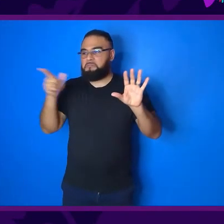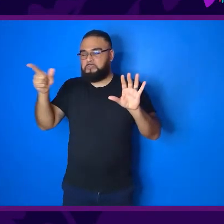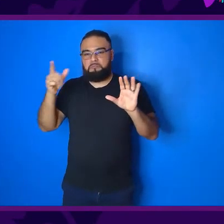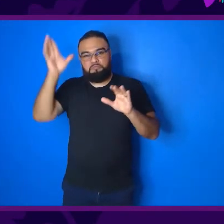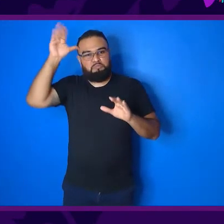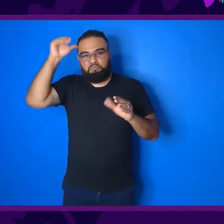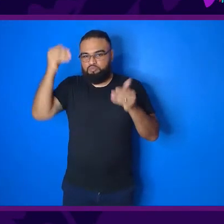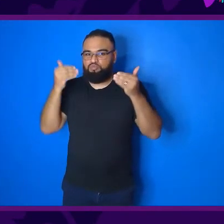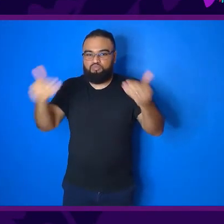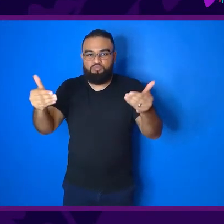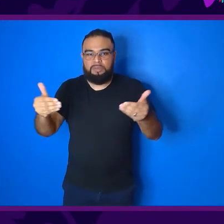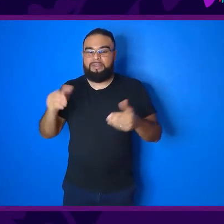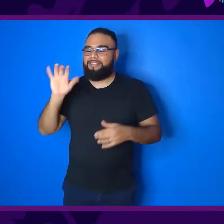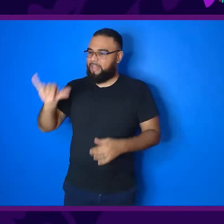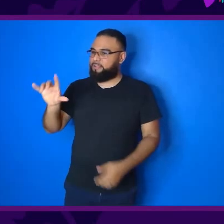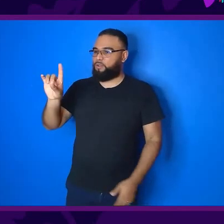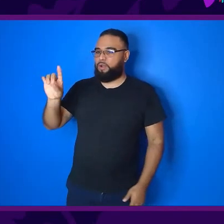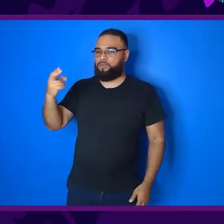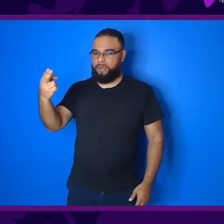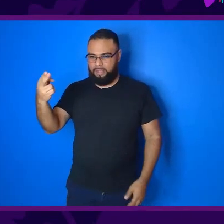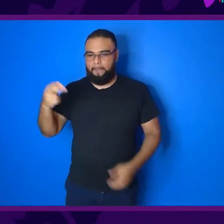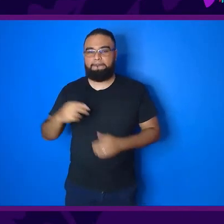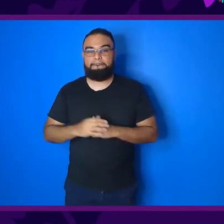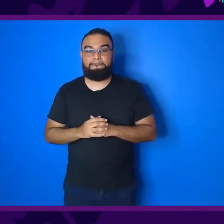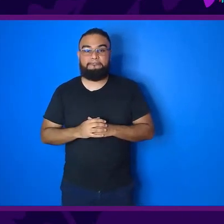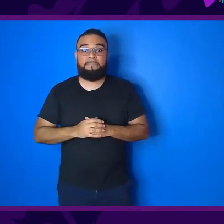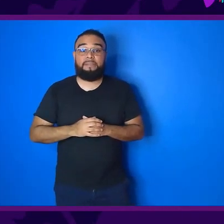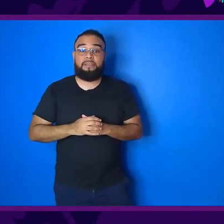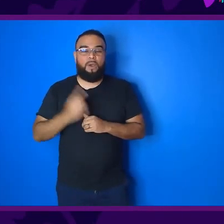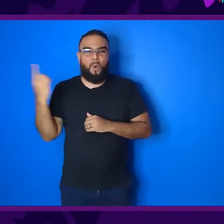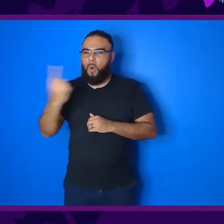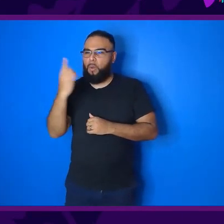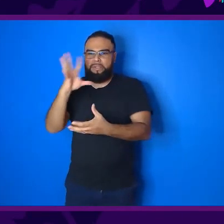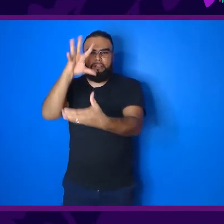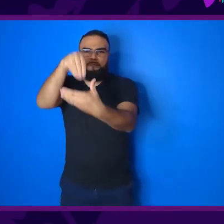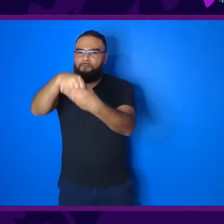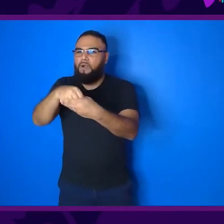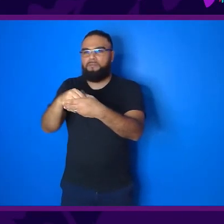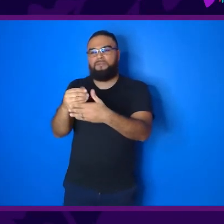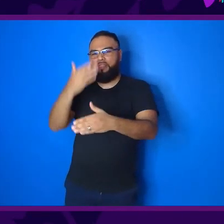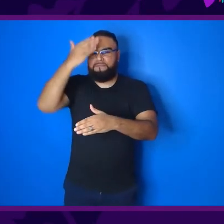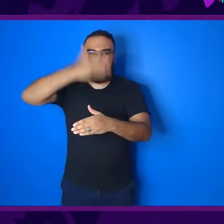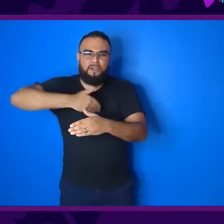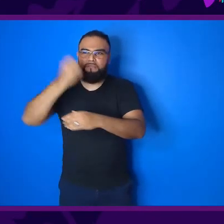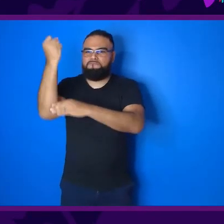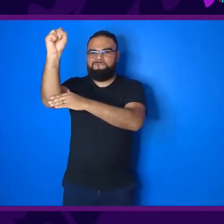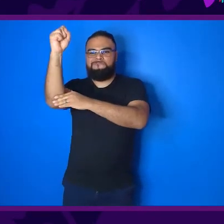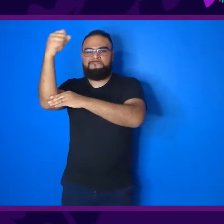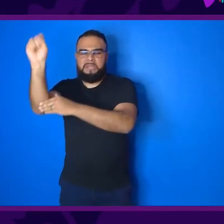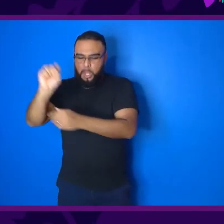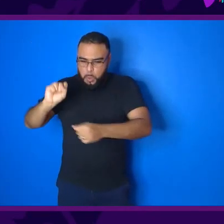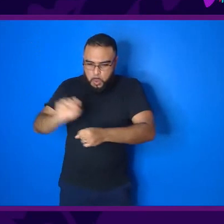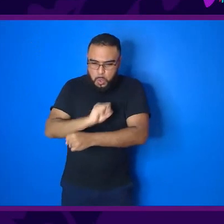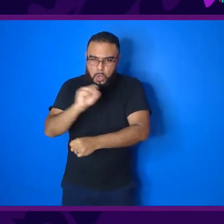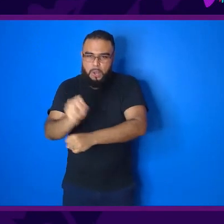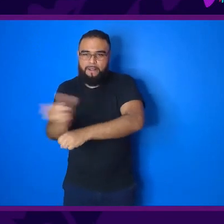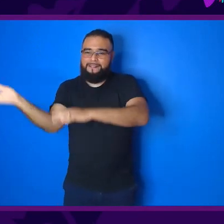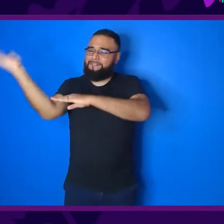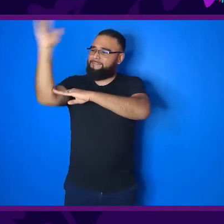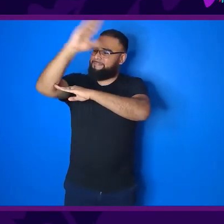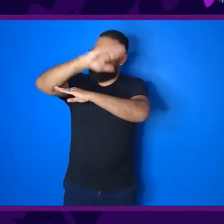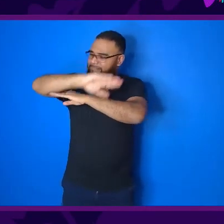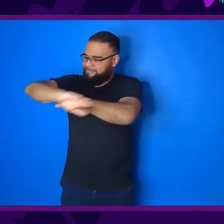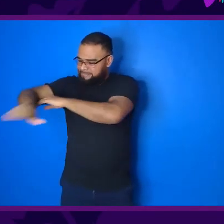Huerta on the front lines, working day and night throughout